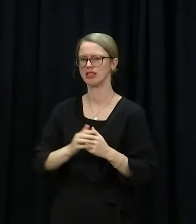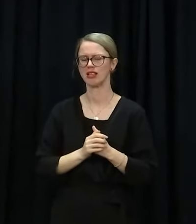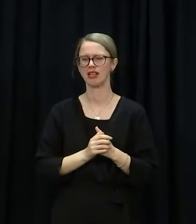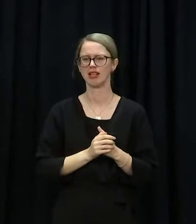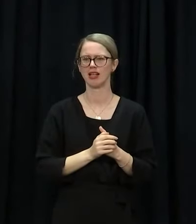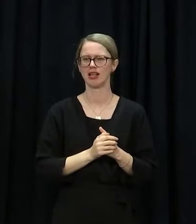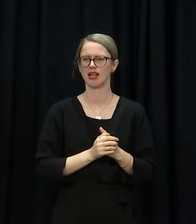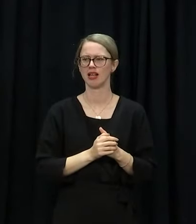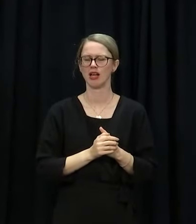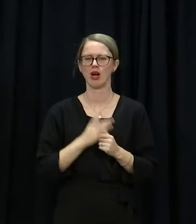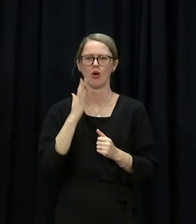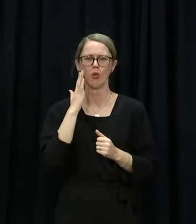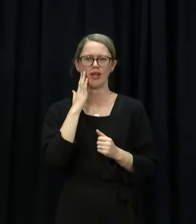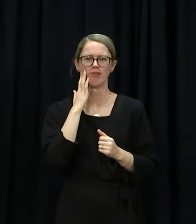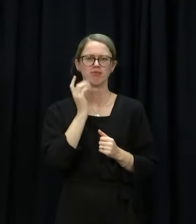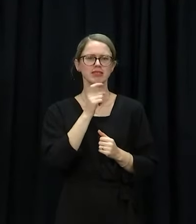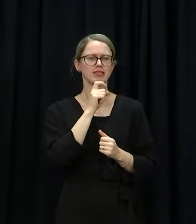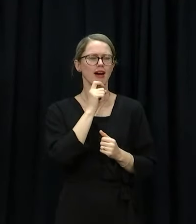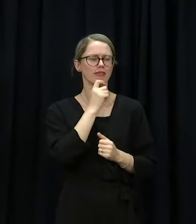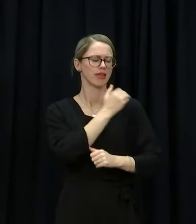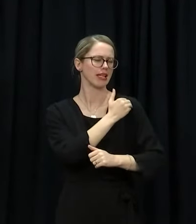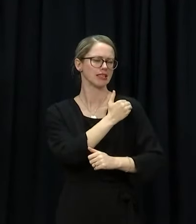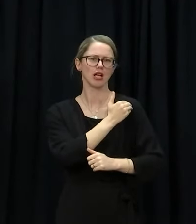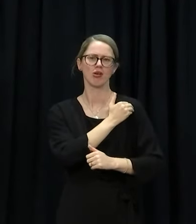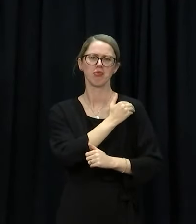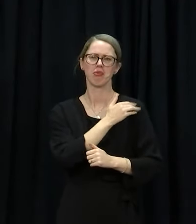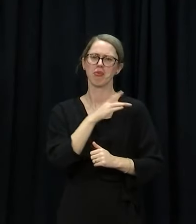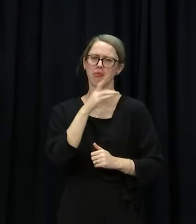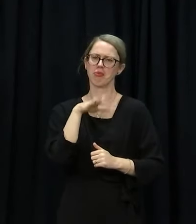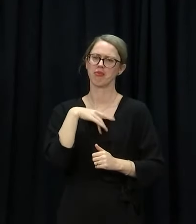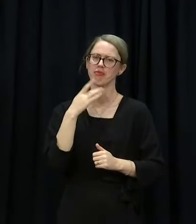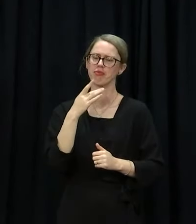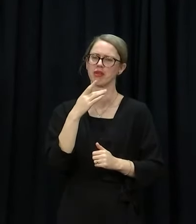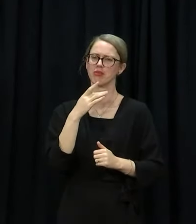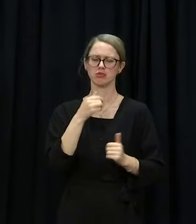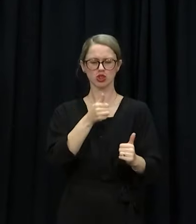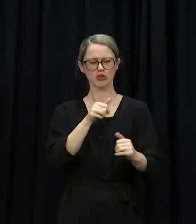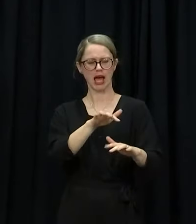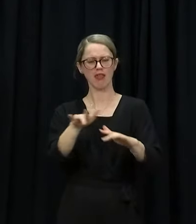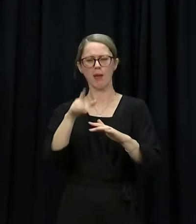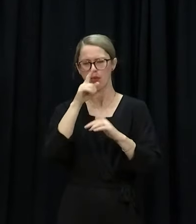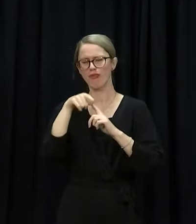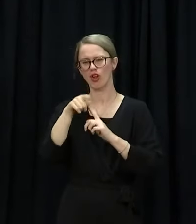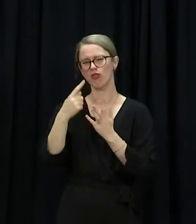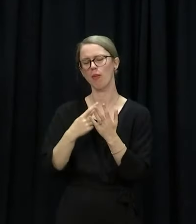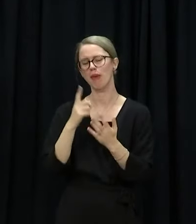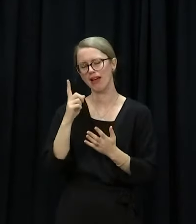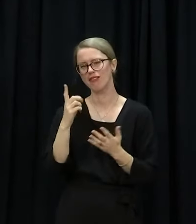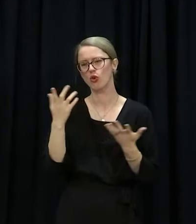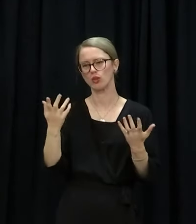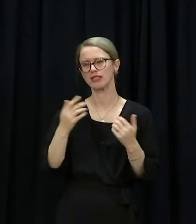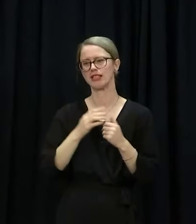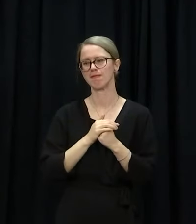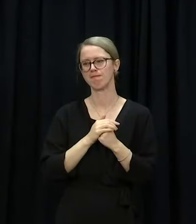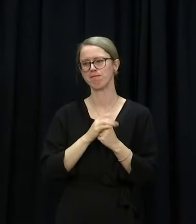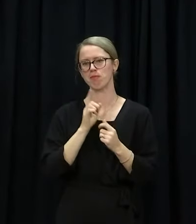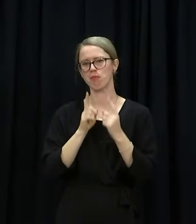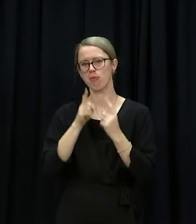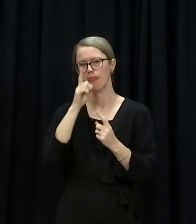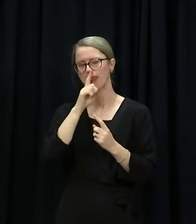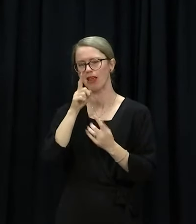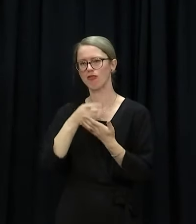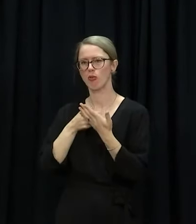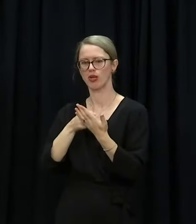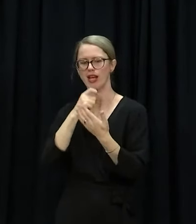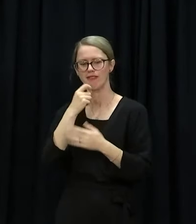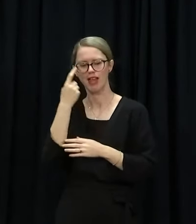been verbally briefed by our officials, people are generally quite positive. But yes, we do expect, because sometimes people will be reporting, that includes